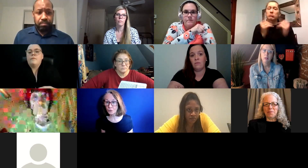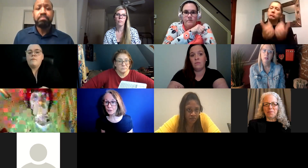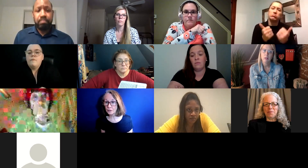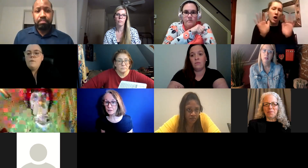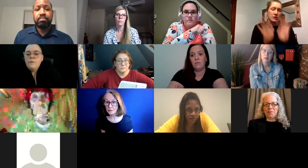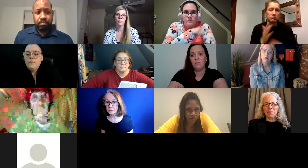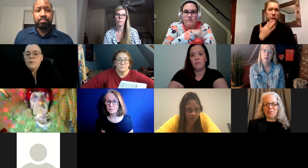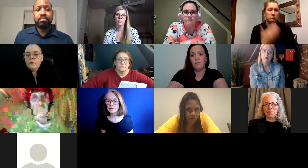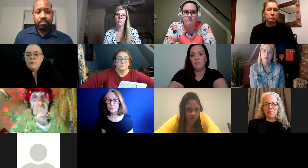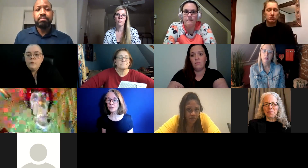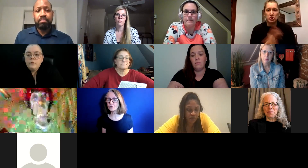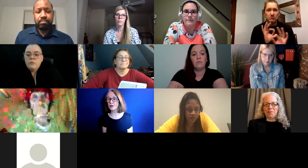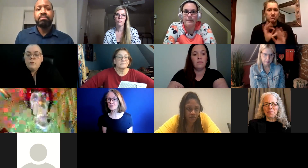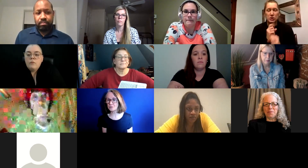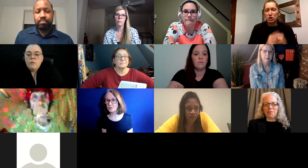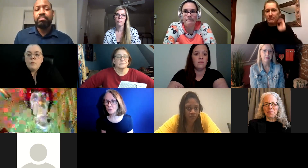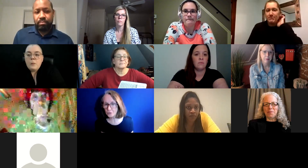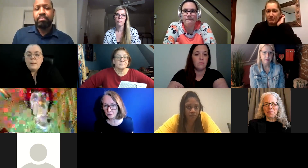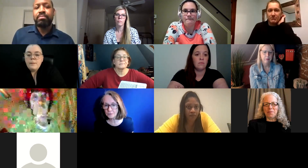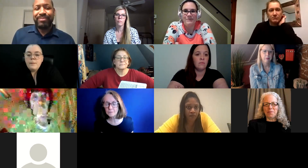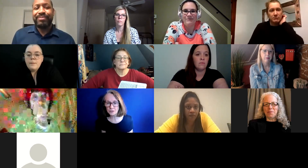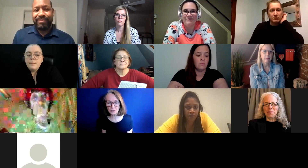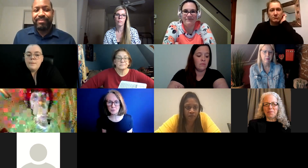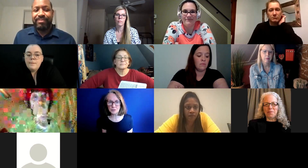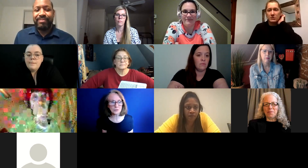okay? Okay, great, awesome. Thank you, Holly. I just wanted to make sure.